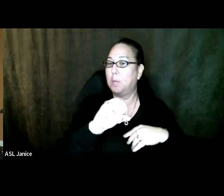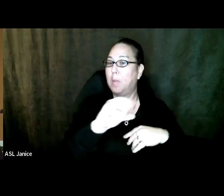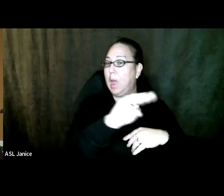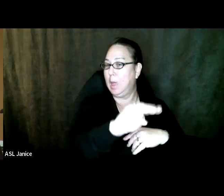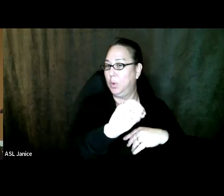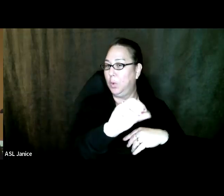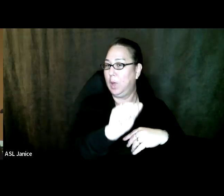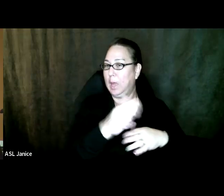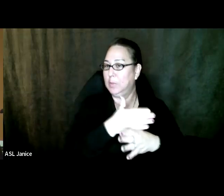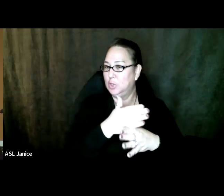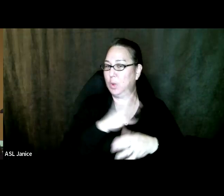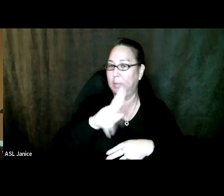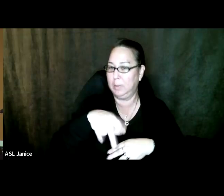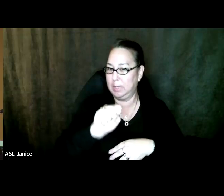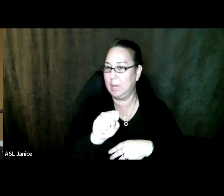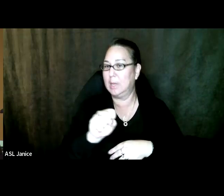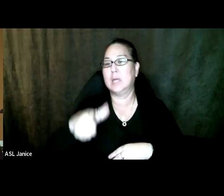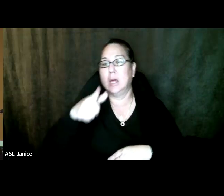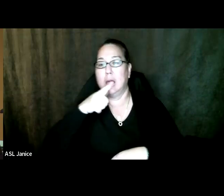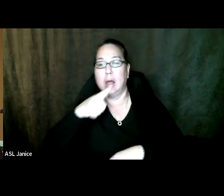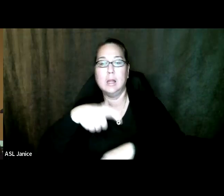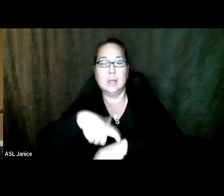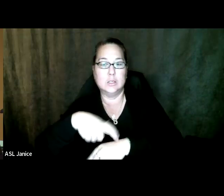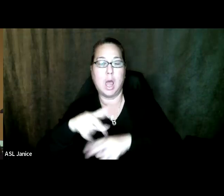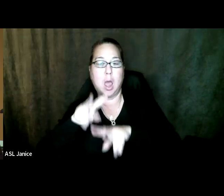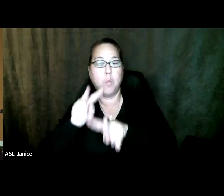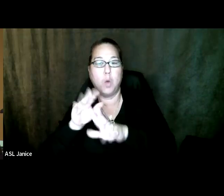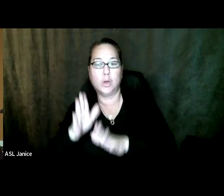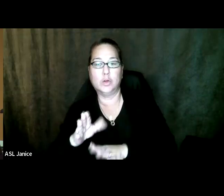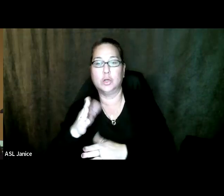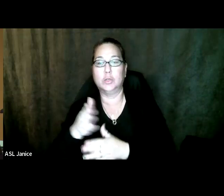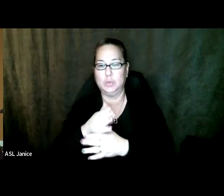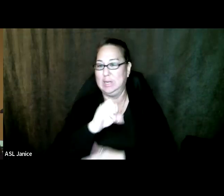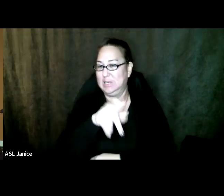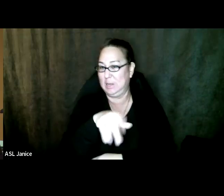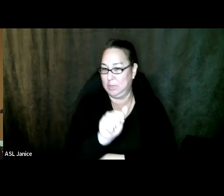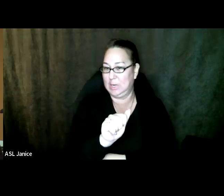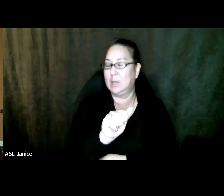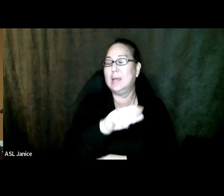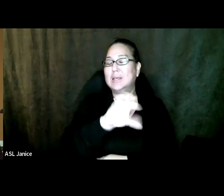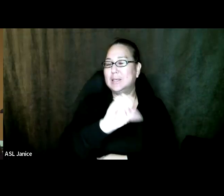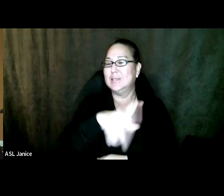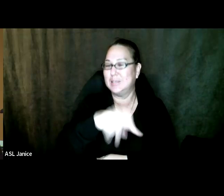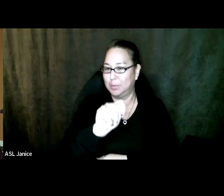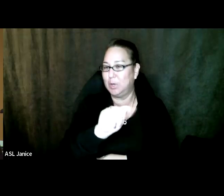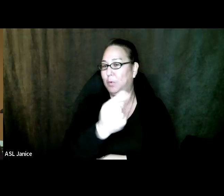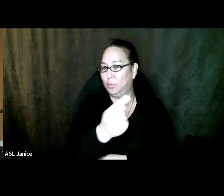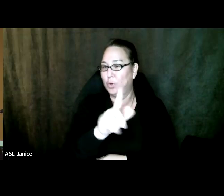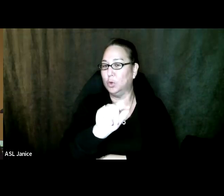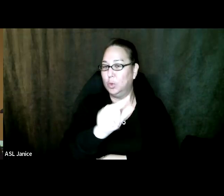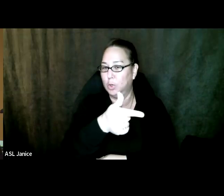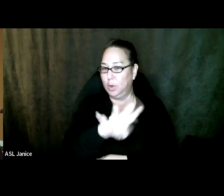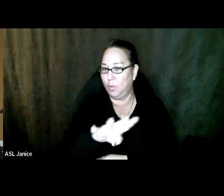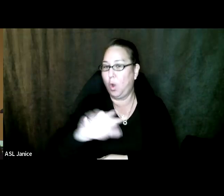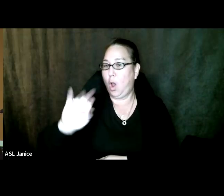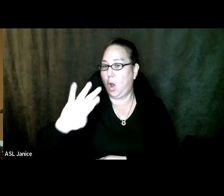Committee and the lunch hour monitors for the period of September 1, 2024 to August 31, 2027, as